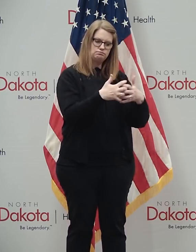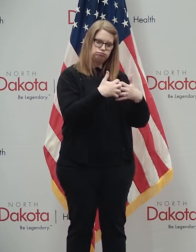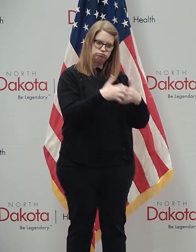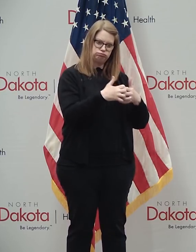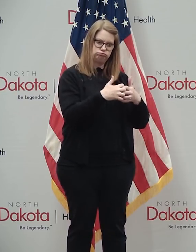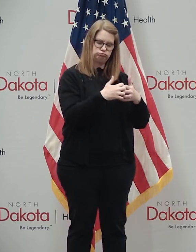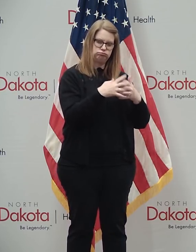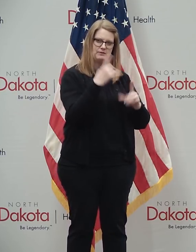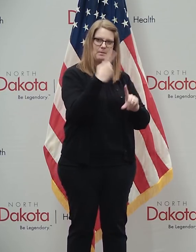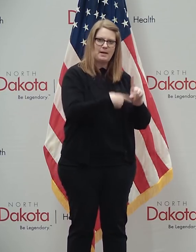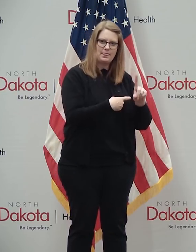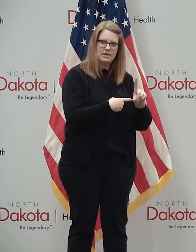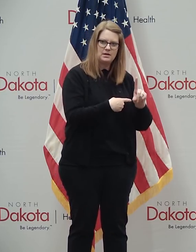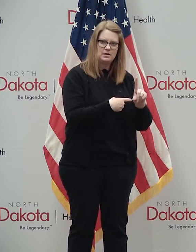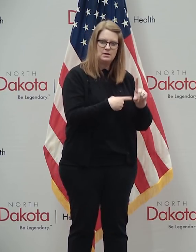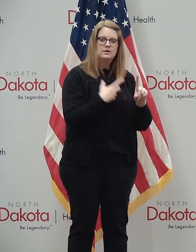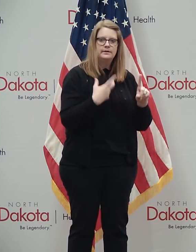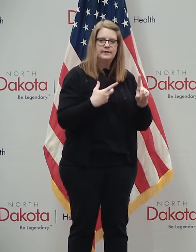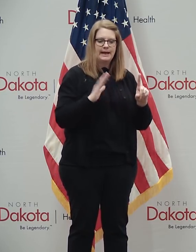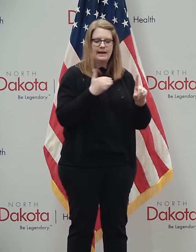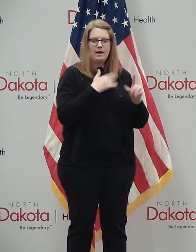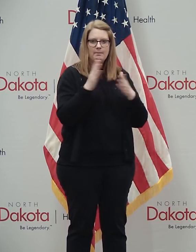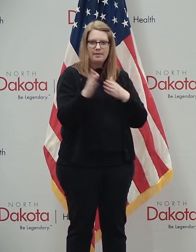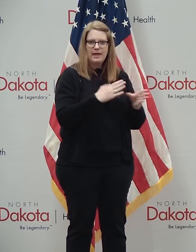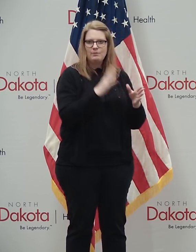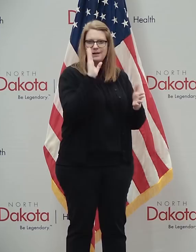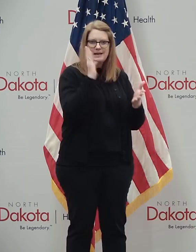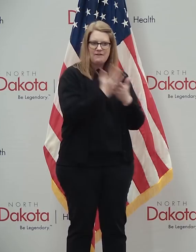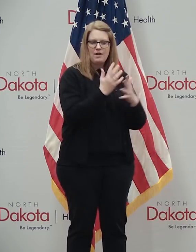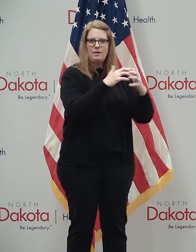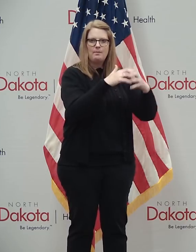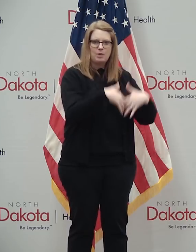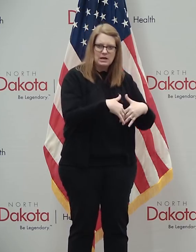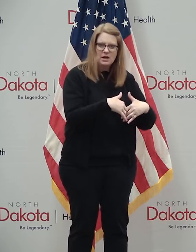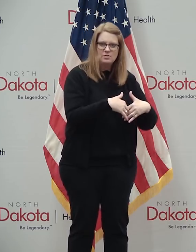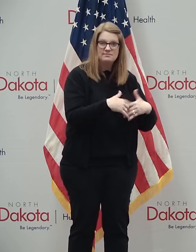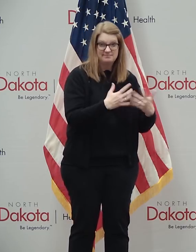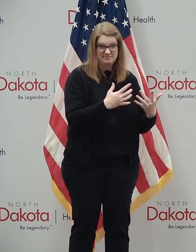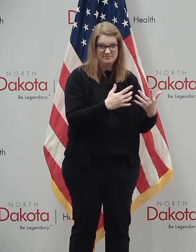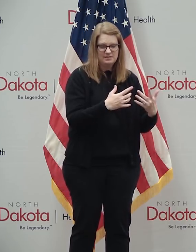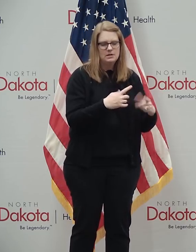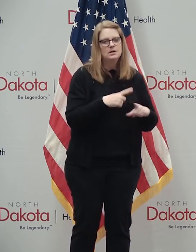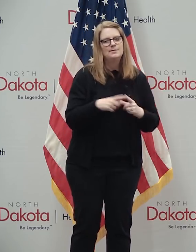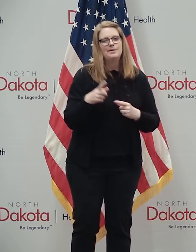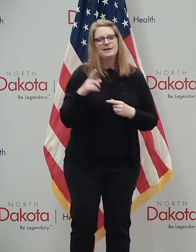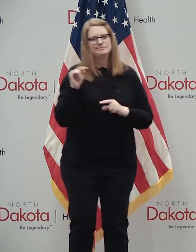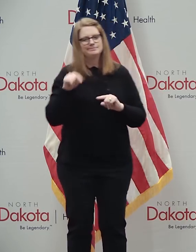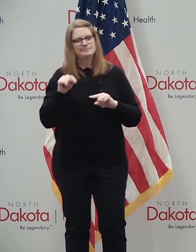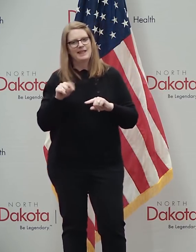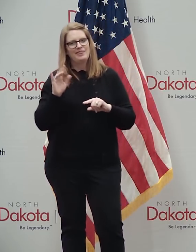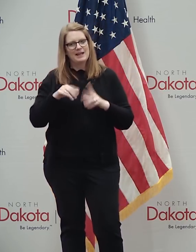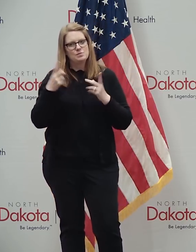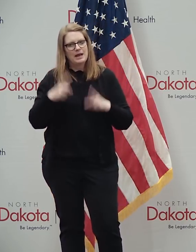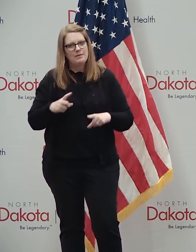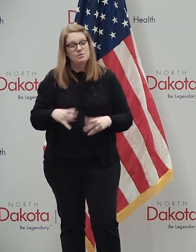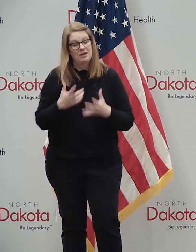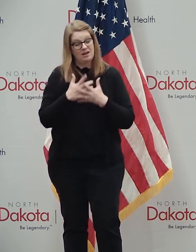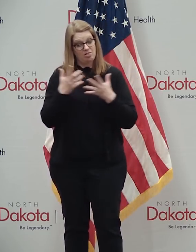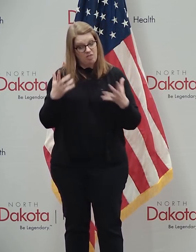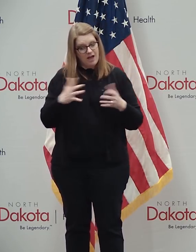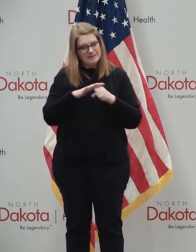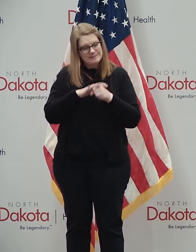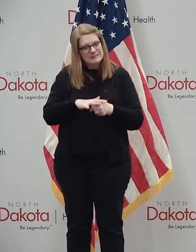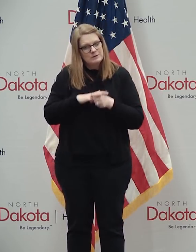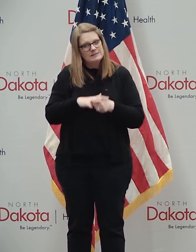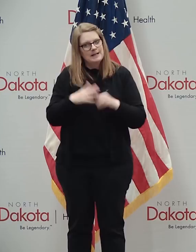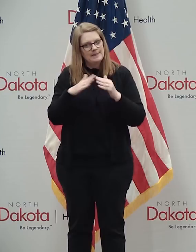our plan is we will never have we'll never blow a valve or have a breakdown. Well, that basically is what happened. I mean, we put a lot of pressure and stress